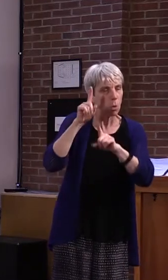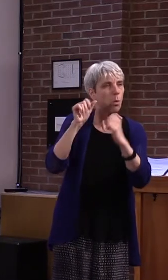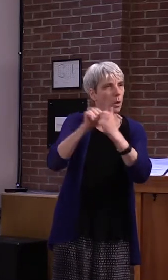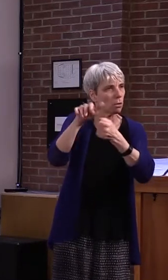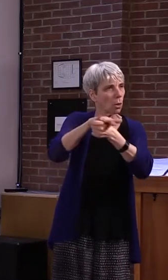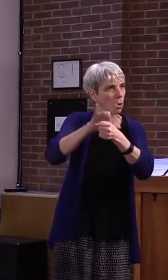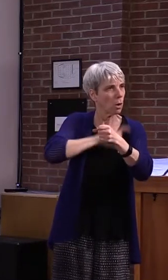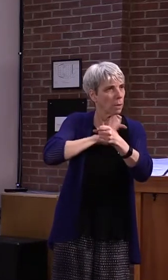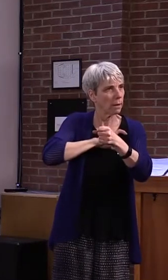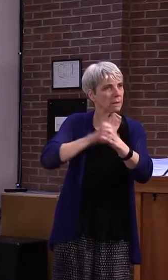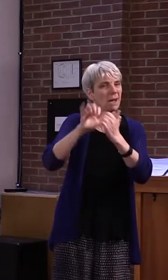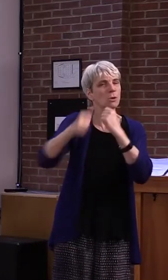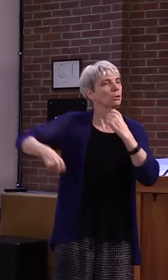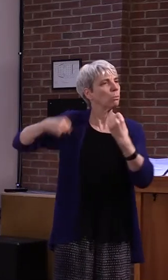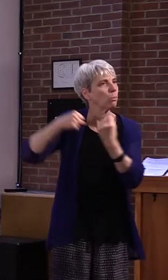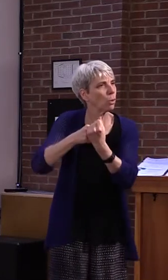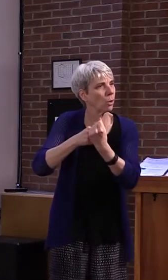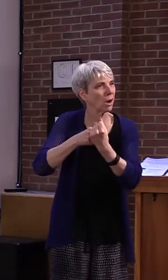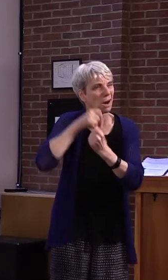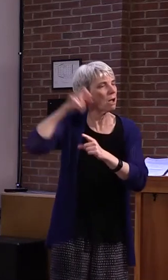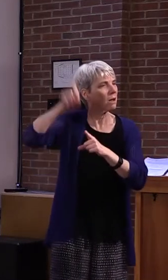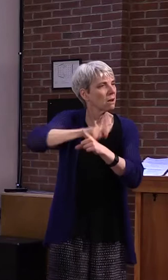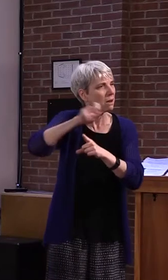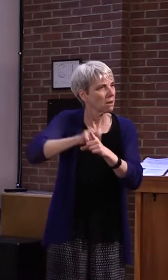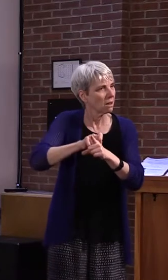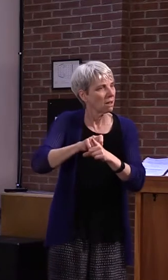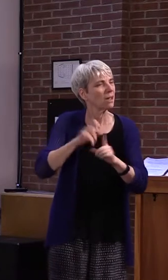And so I just wanna,